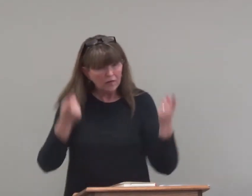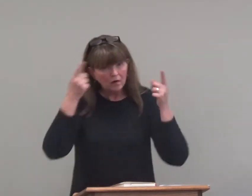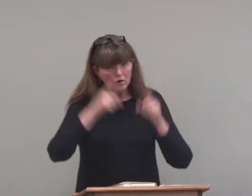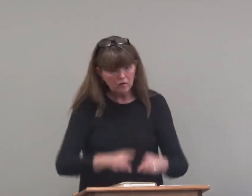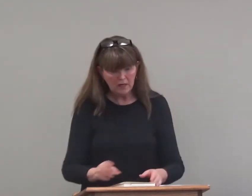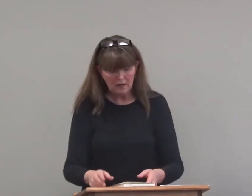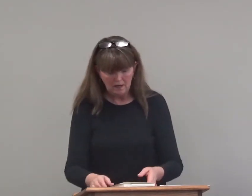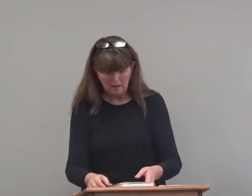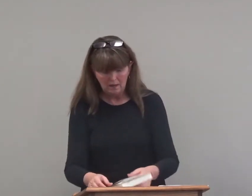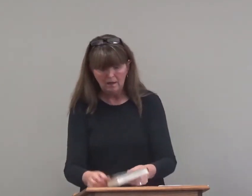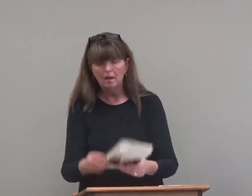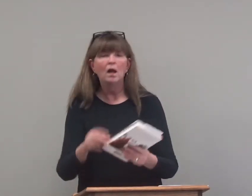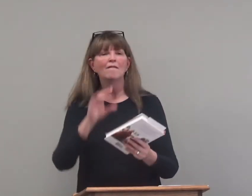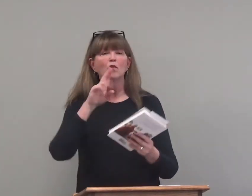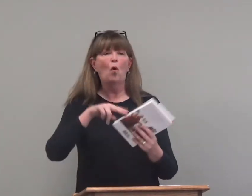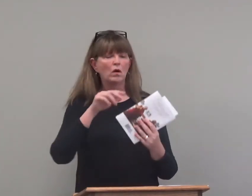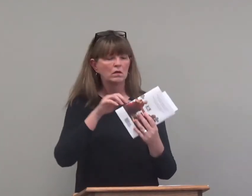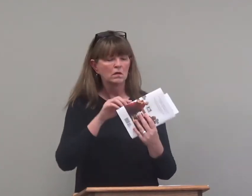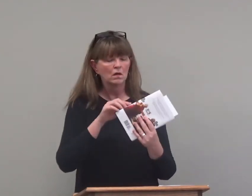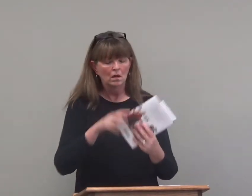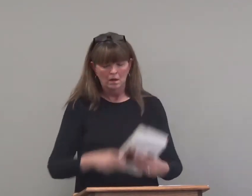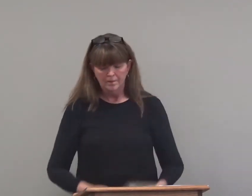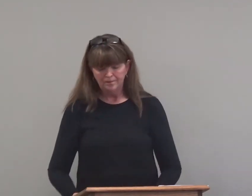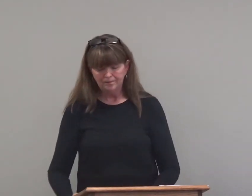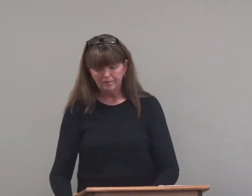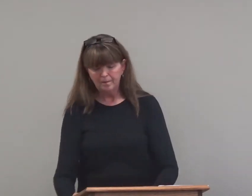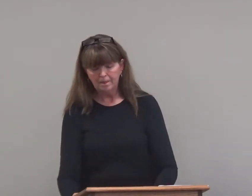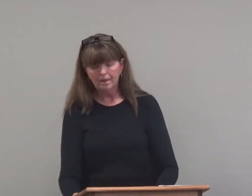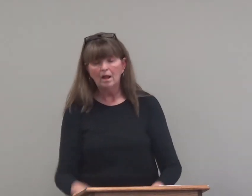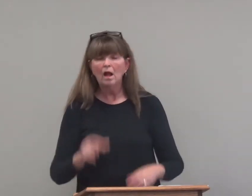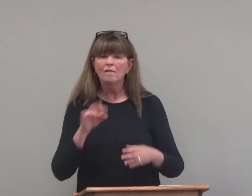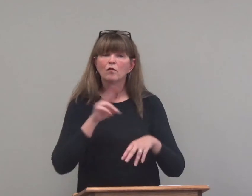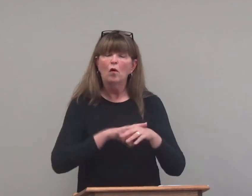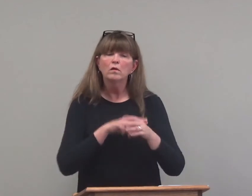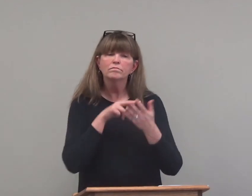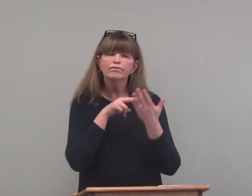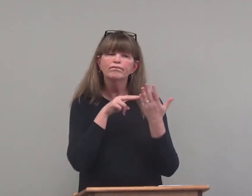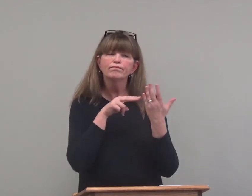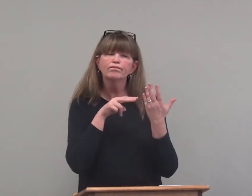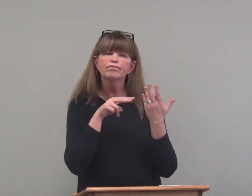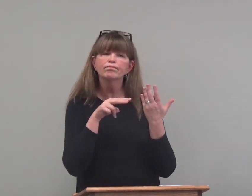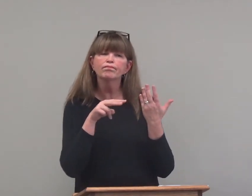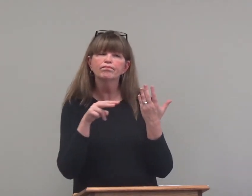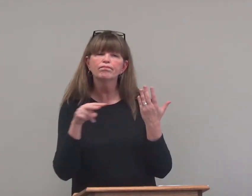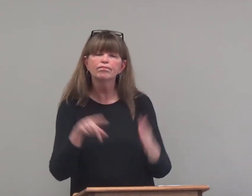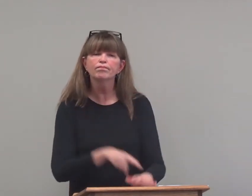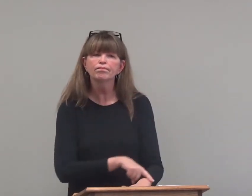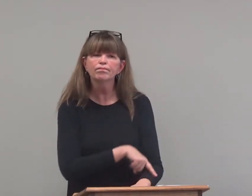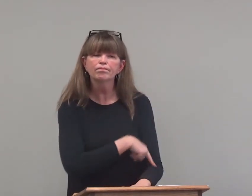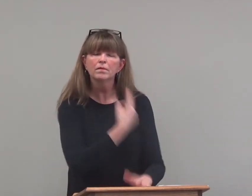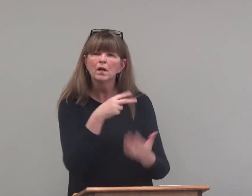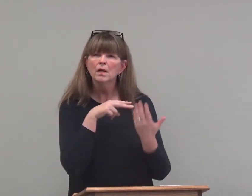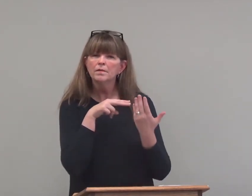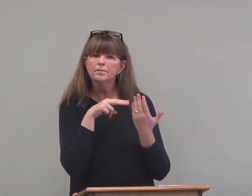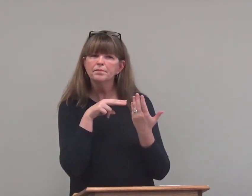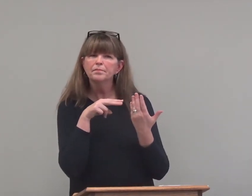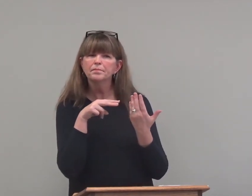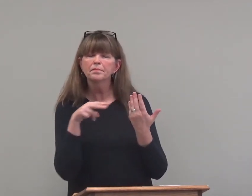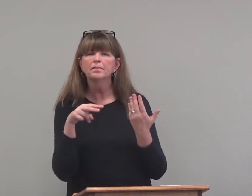is that Desmond Tutu and the Dalai Lama both agree. Of course, you have to read this for a long time before